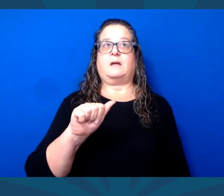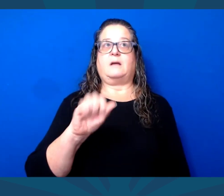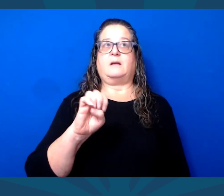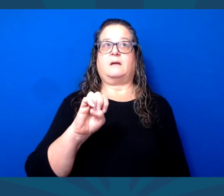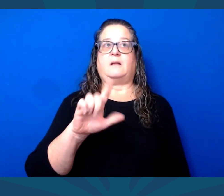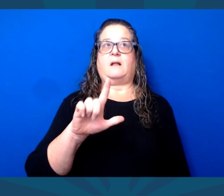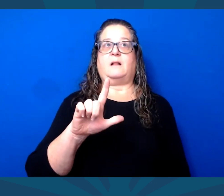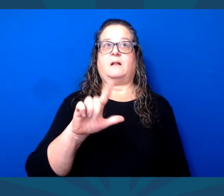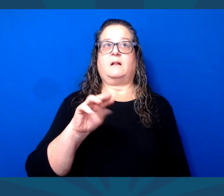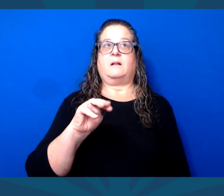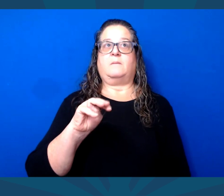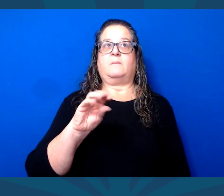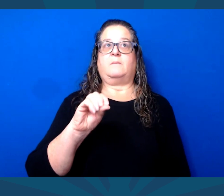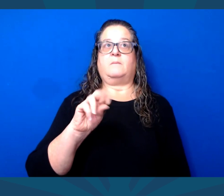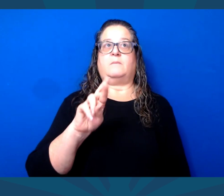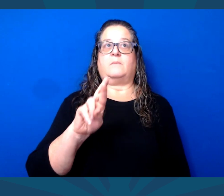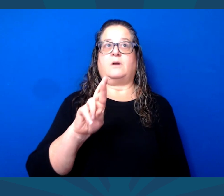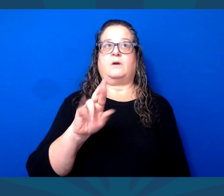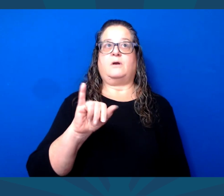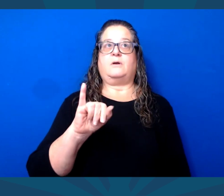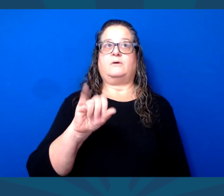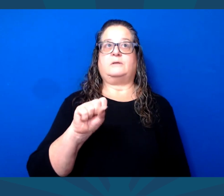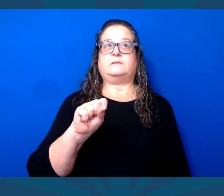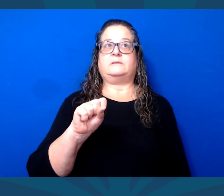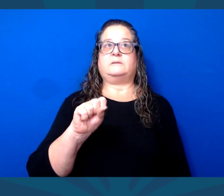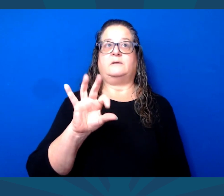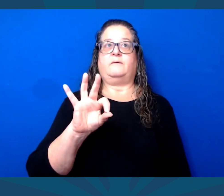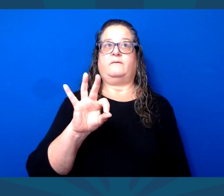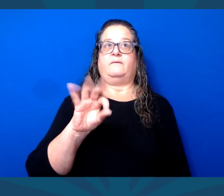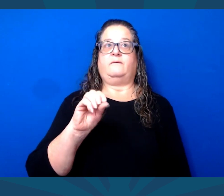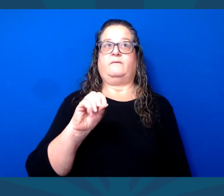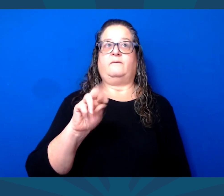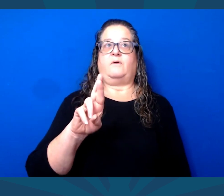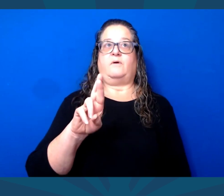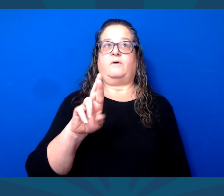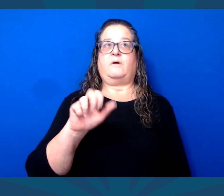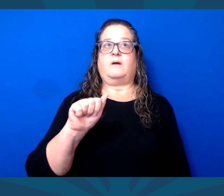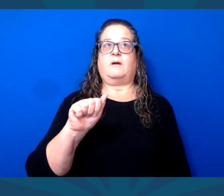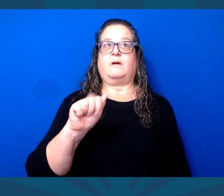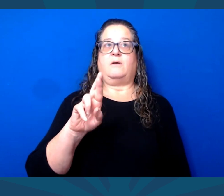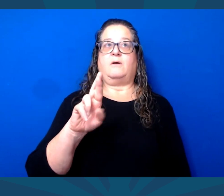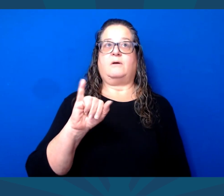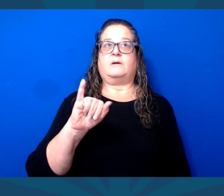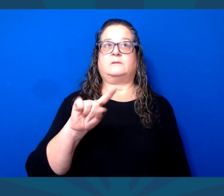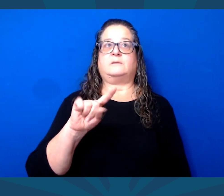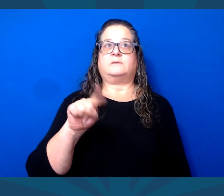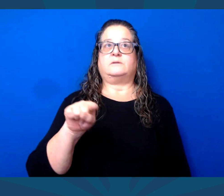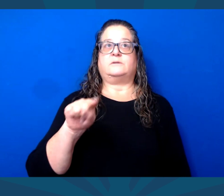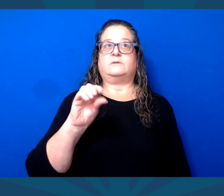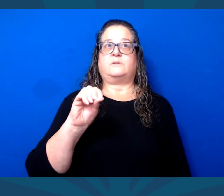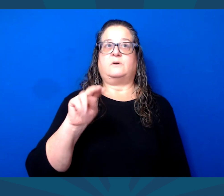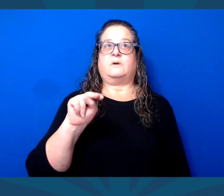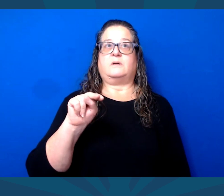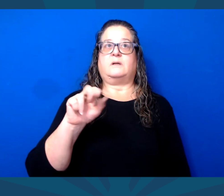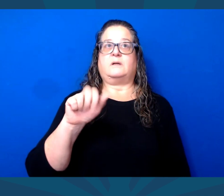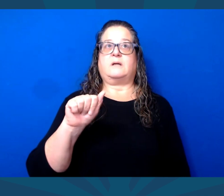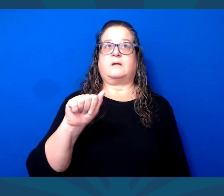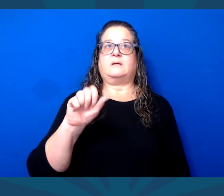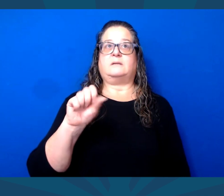Website, Michael Morris for Arizona